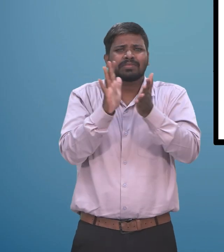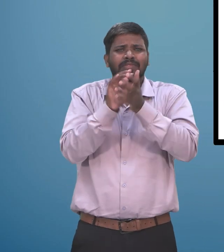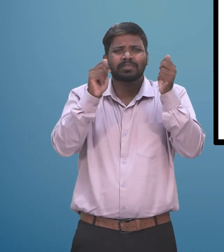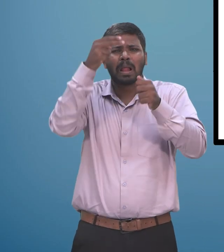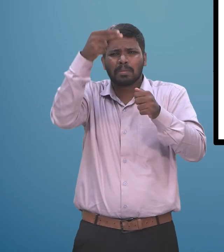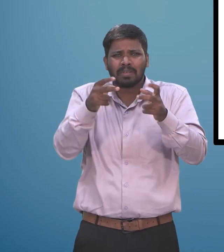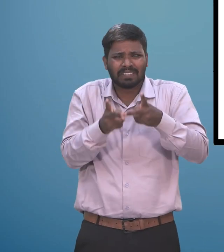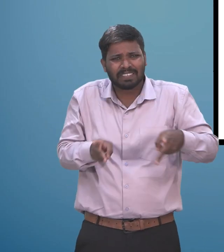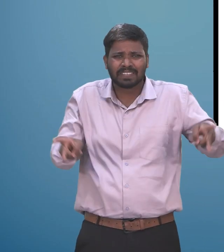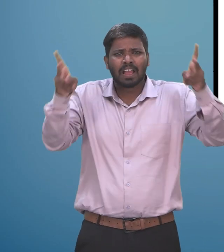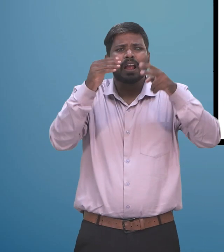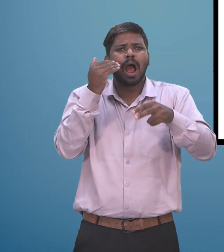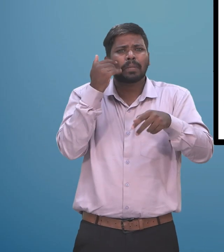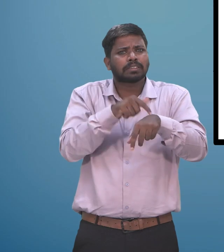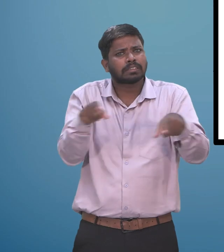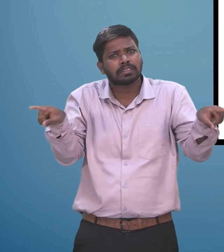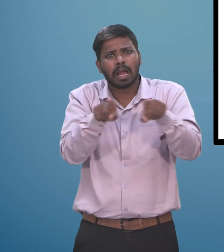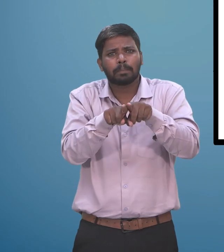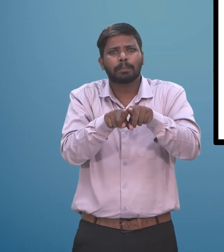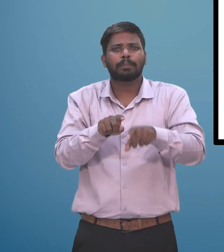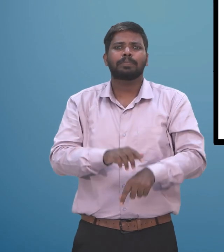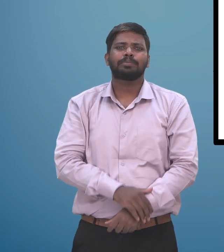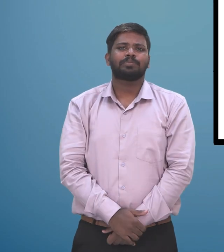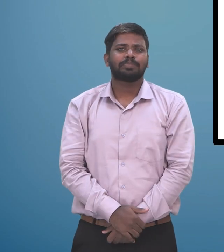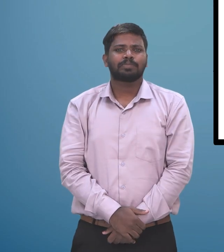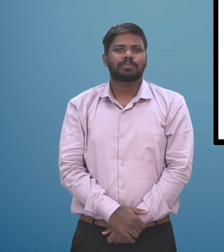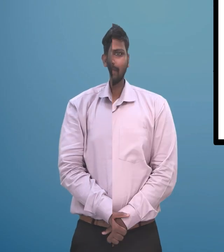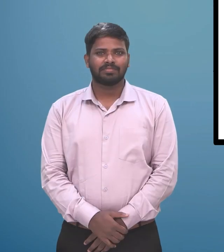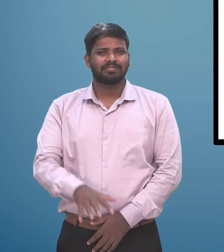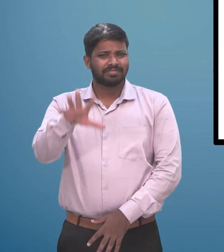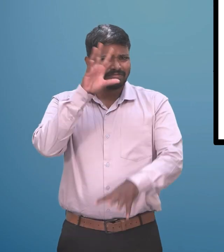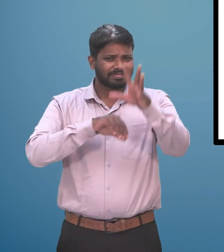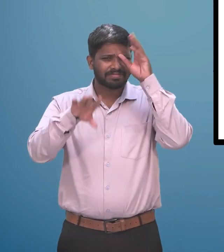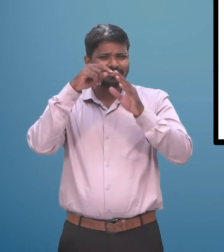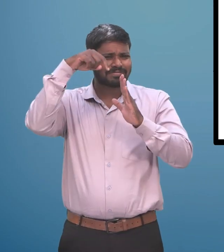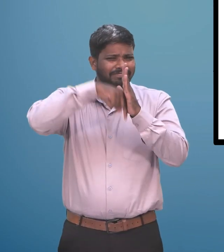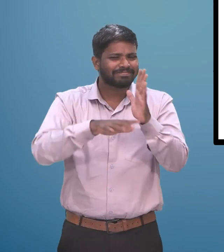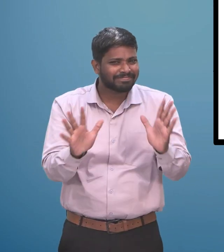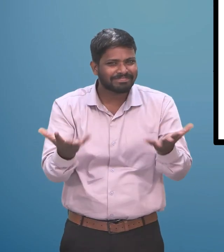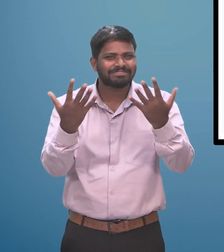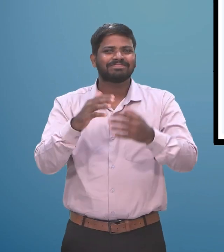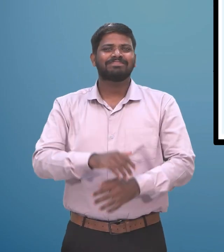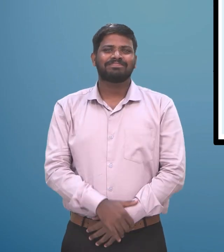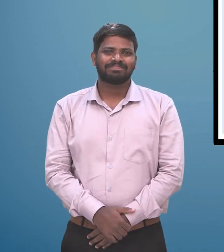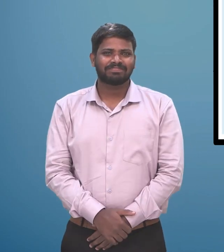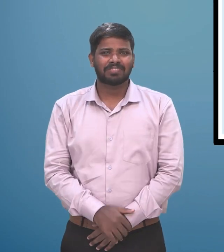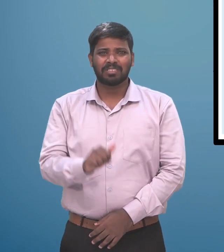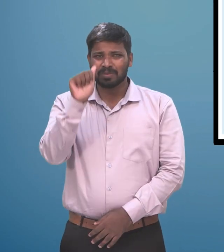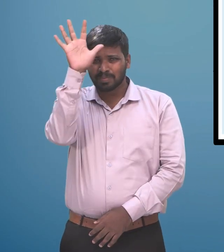of similar festivals across India about the same date. Let's explore. What is